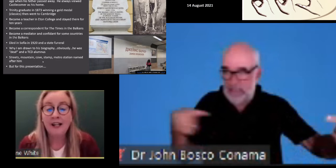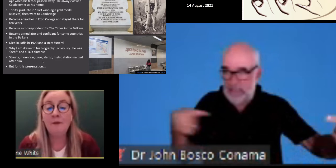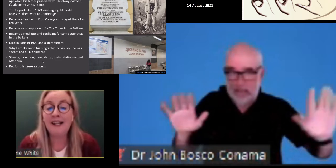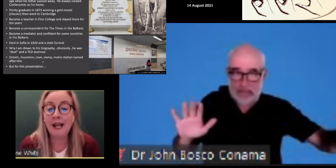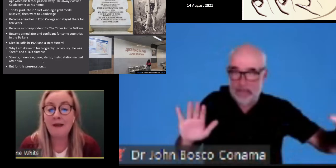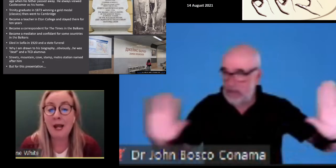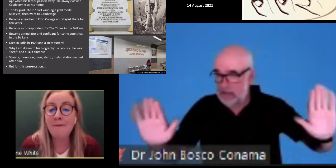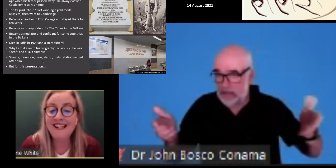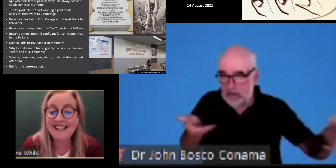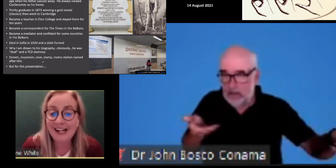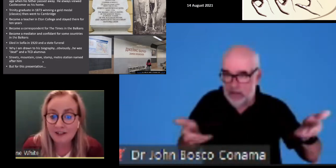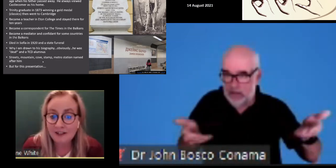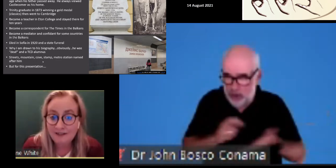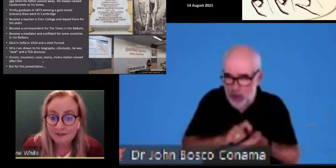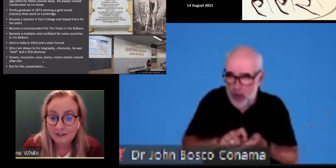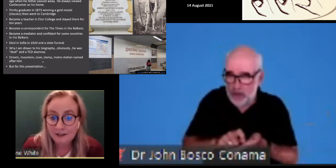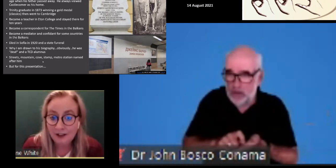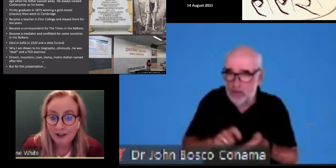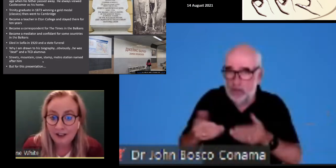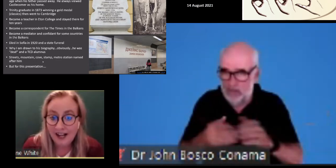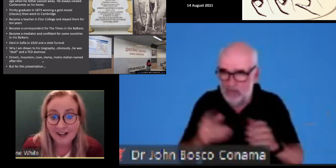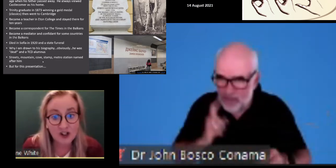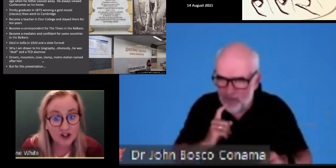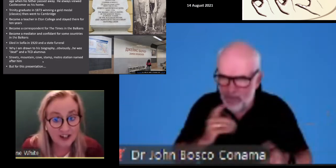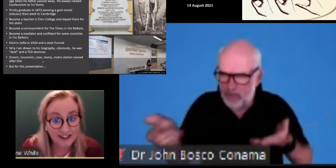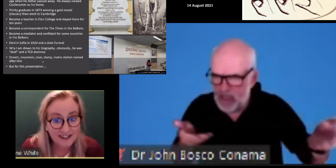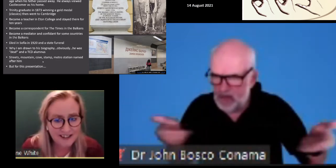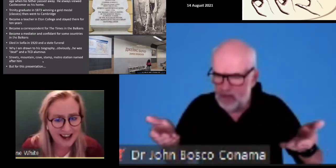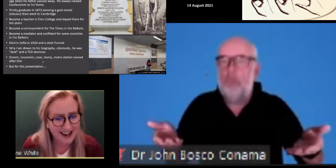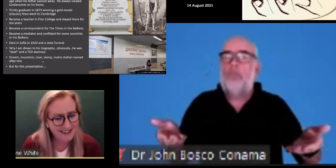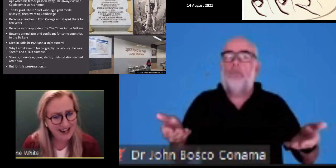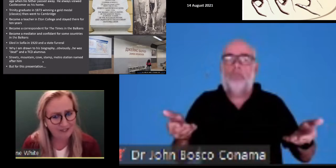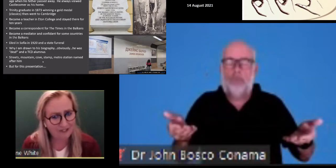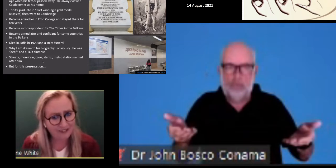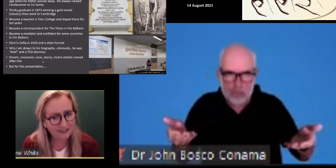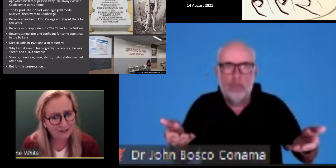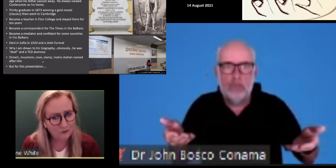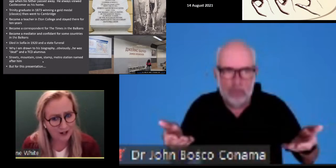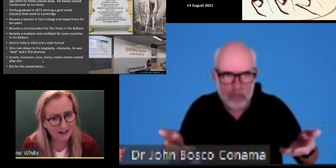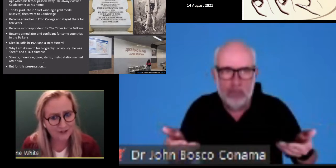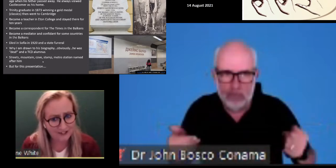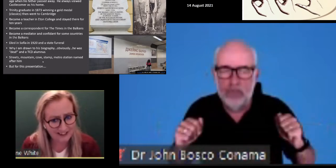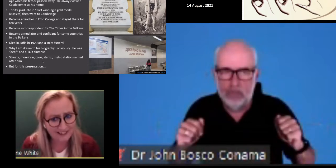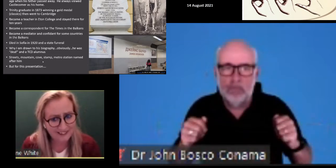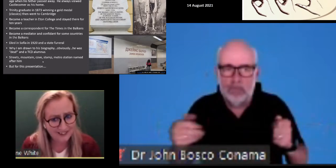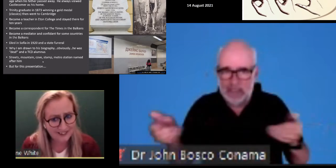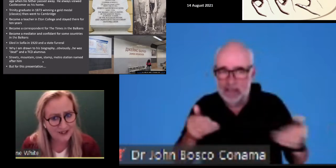He became a mediator as a journalist and deaf. Wow, really?